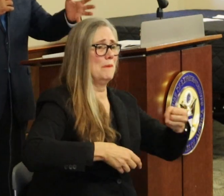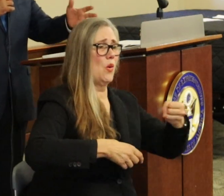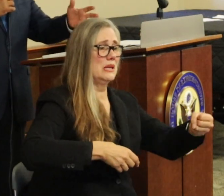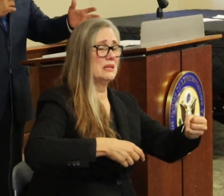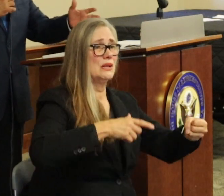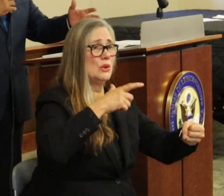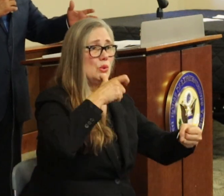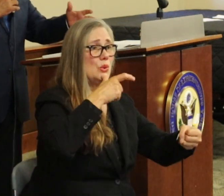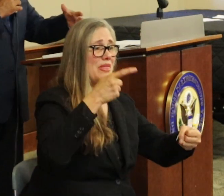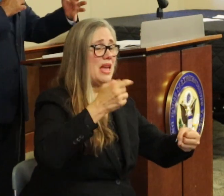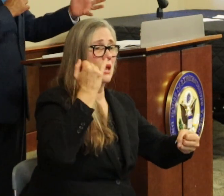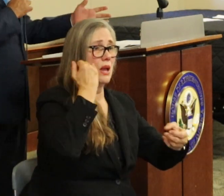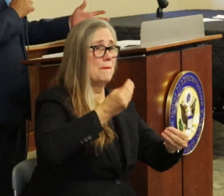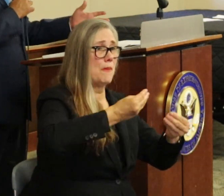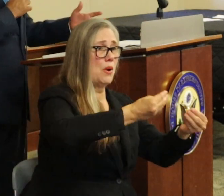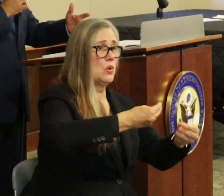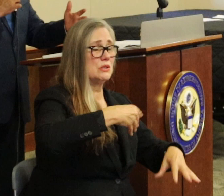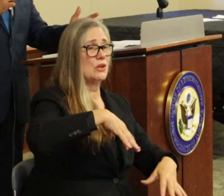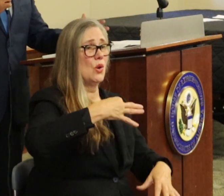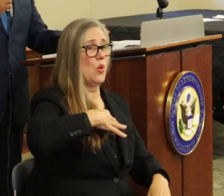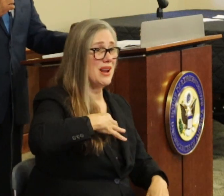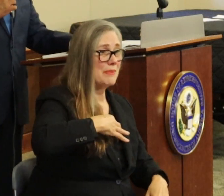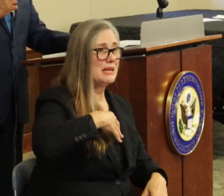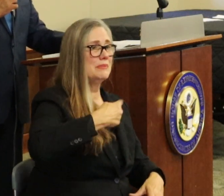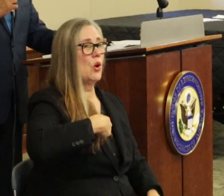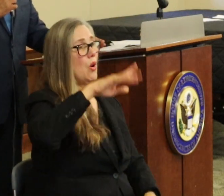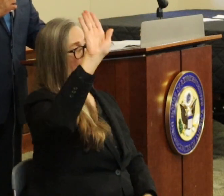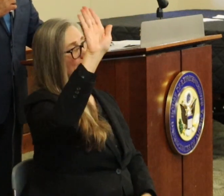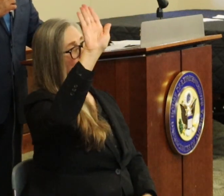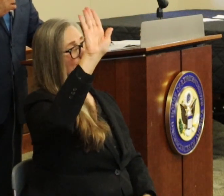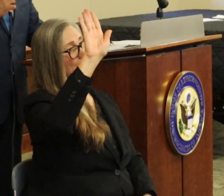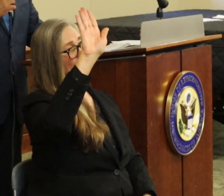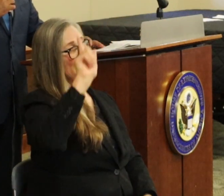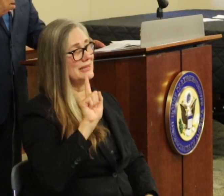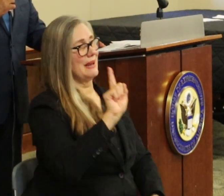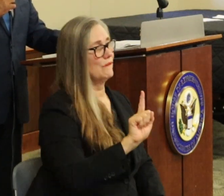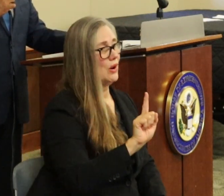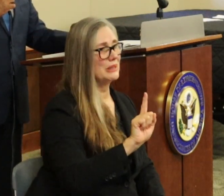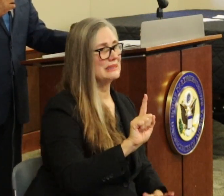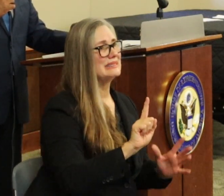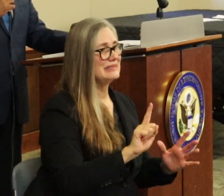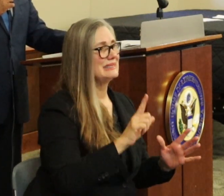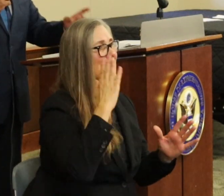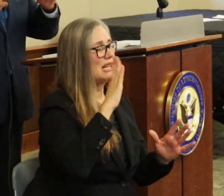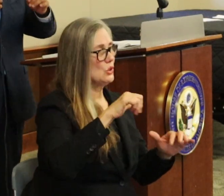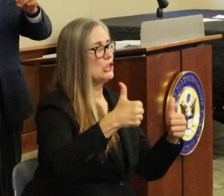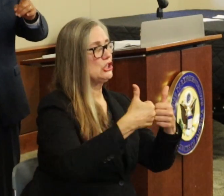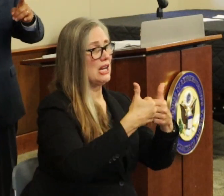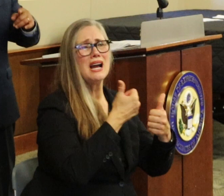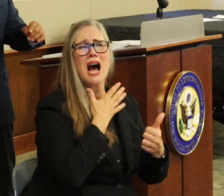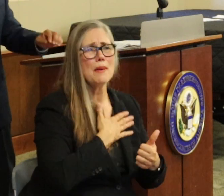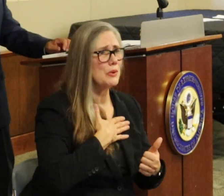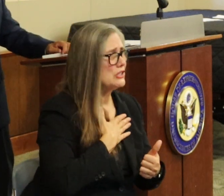are proposed or nominated or step forward. So it's quite the challenge. But I